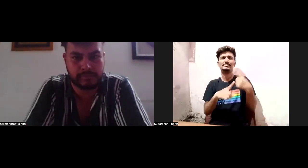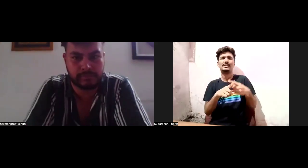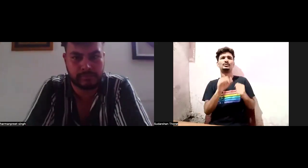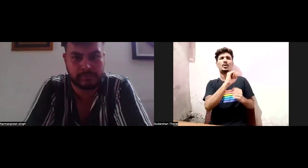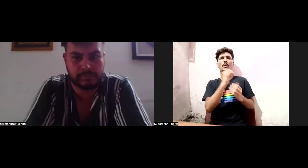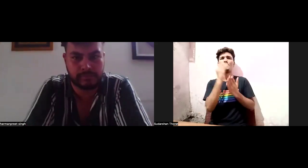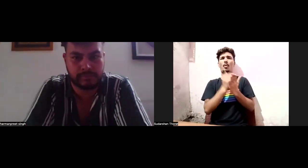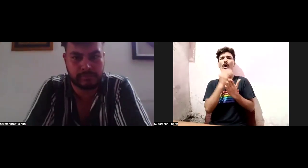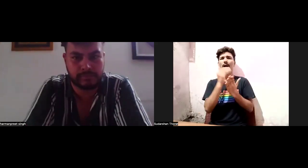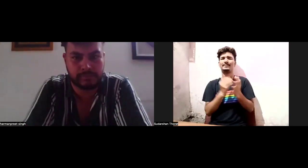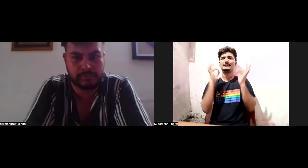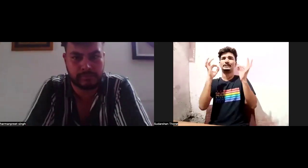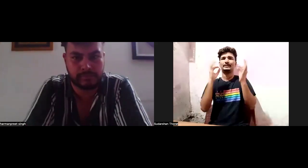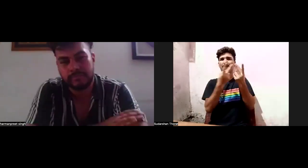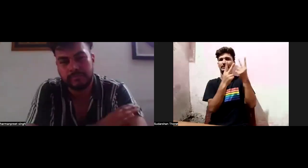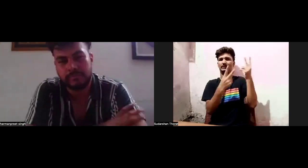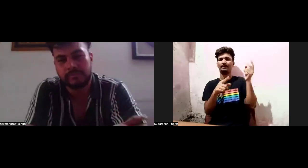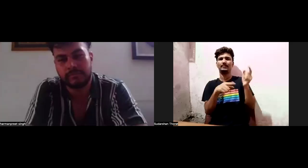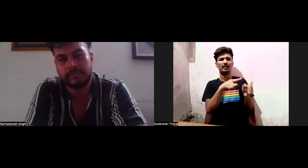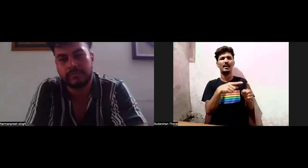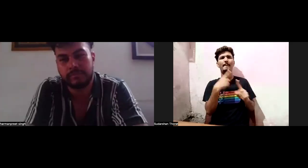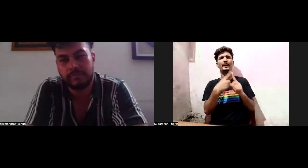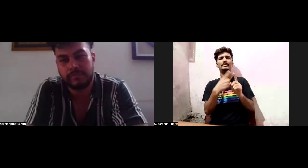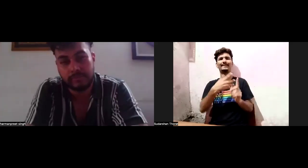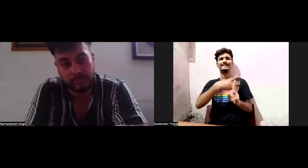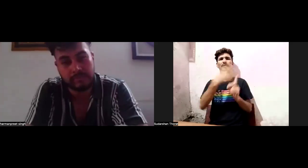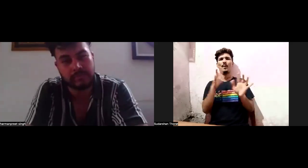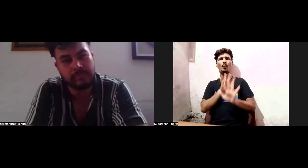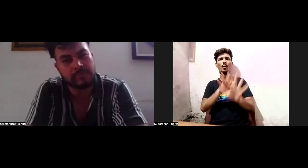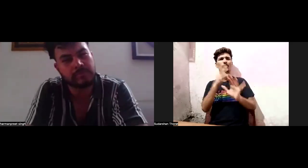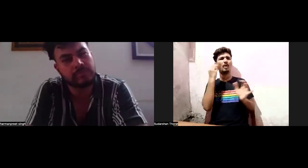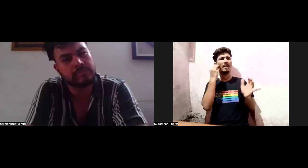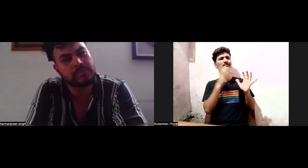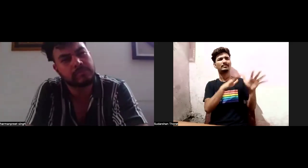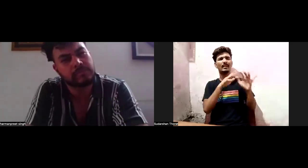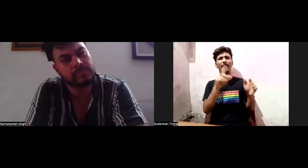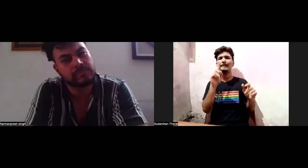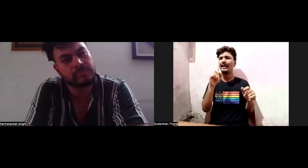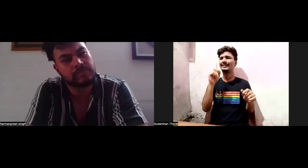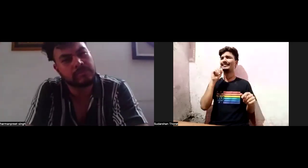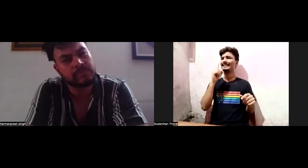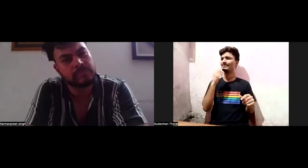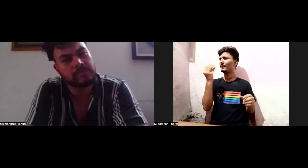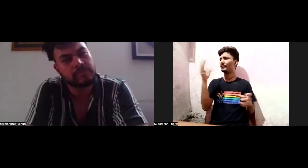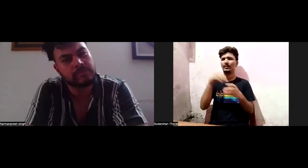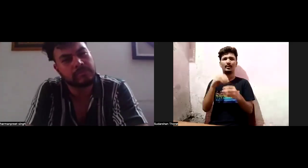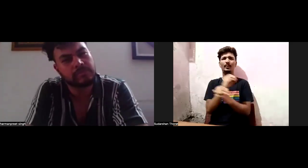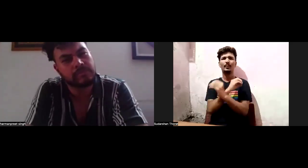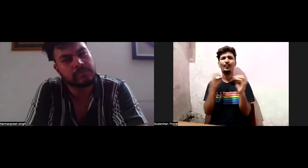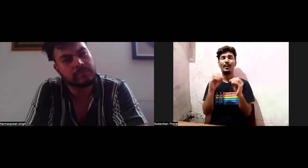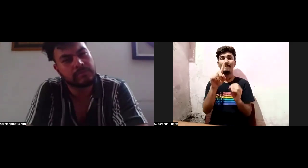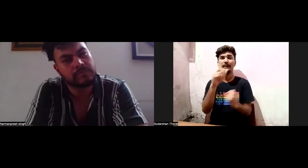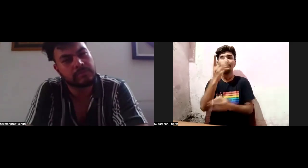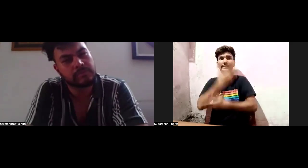about the HIV or trans people, they have a lot of programs. I've told them that, and you have the